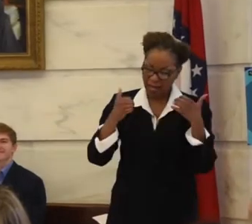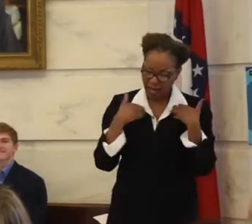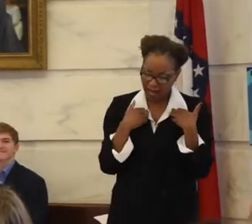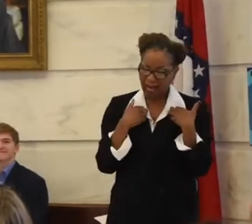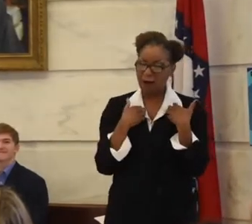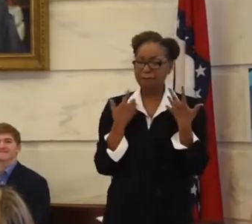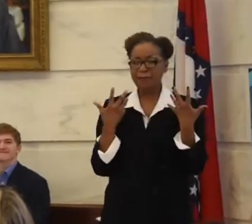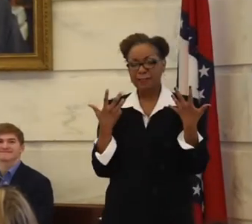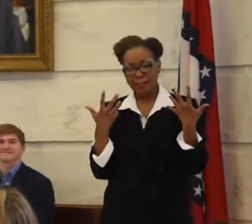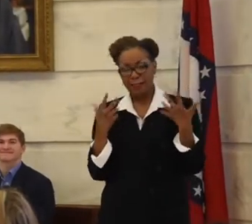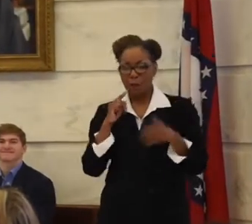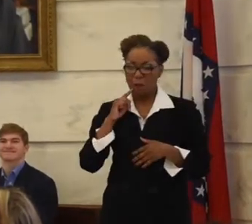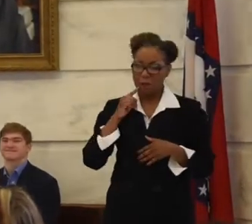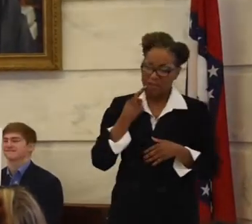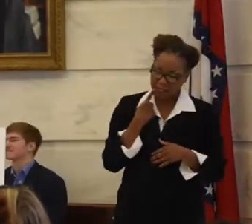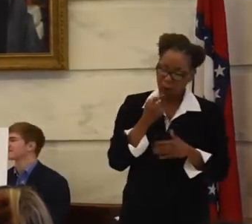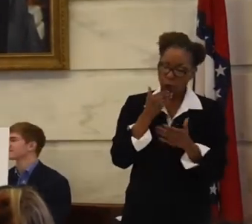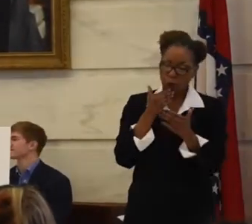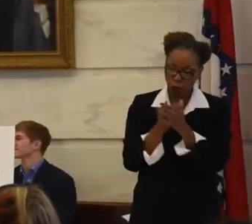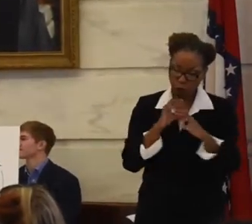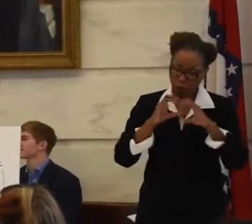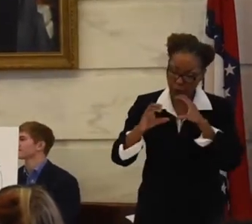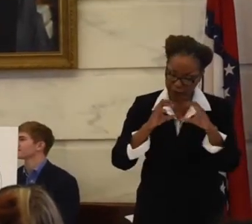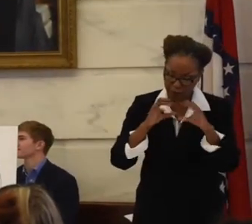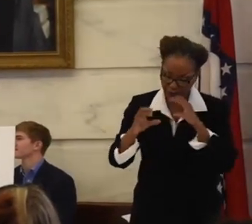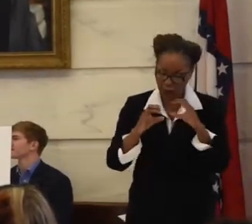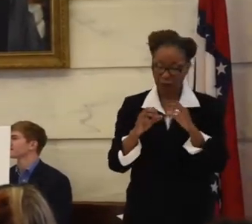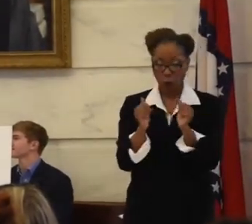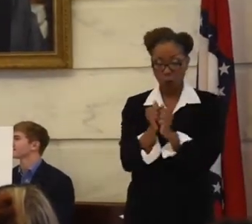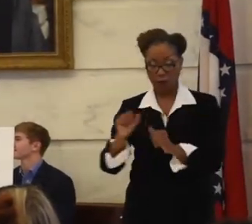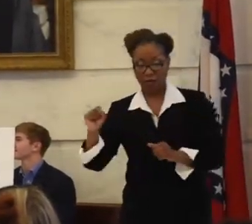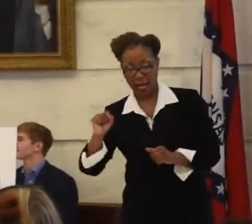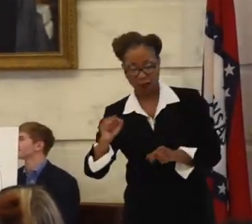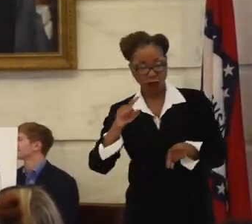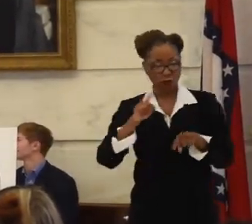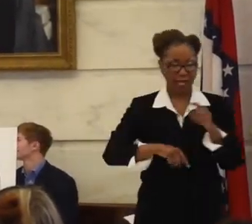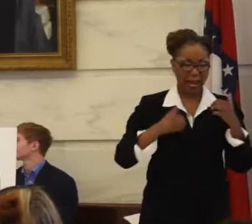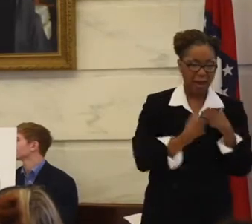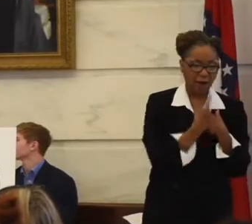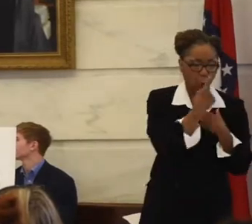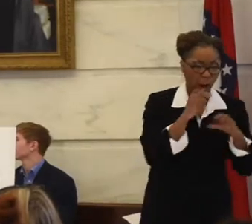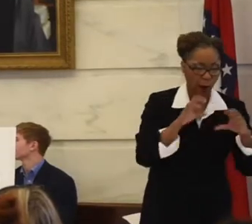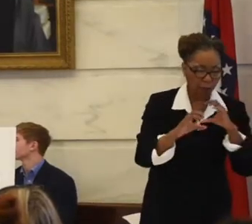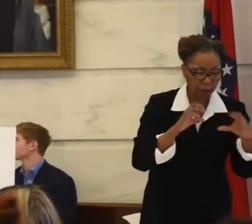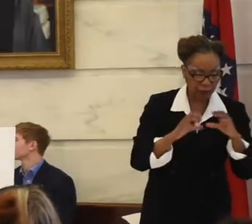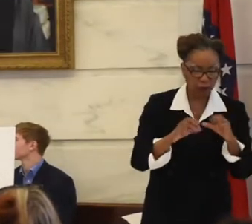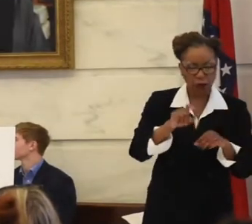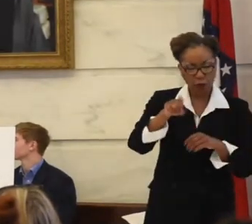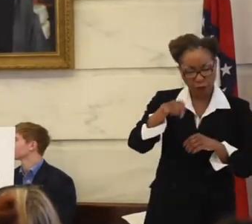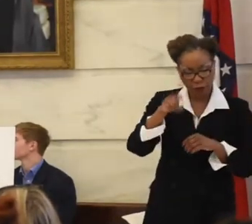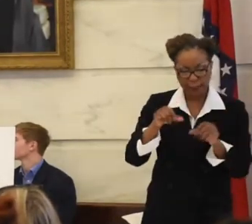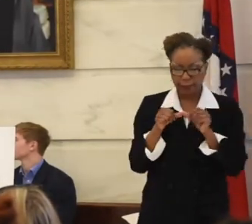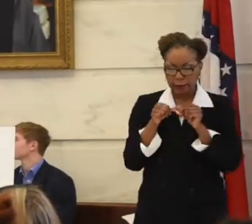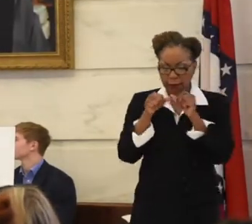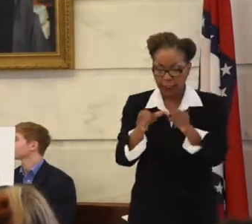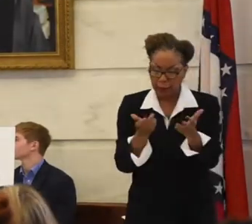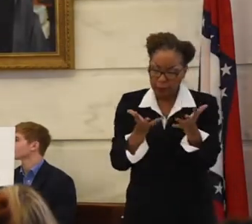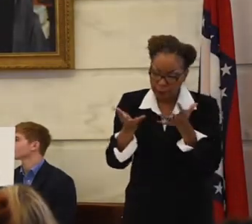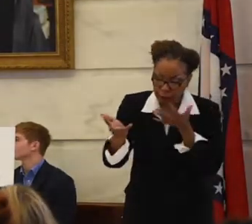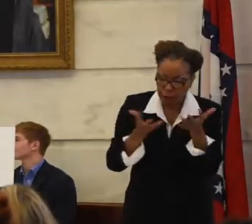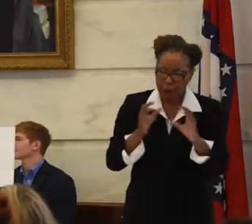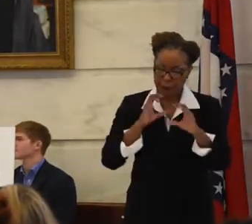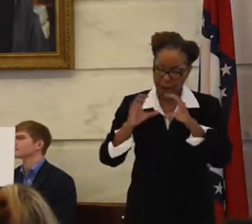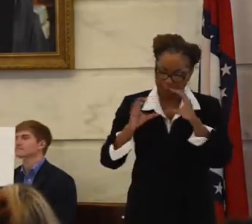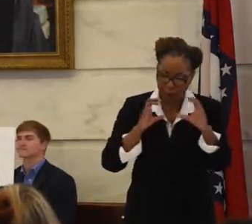meaningful conversations with an S. You can't just have one conversation. You have to keep talking and